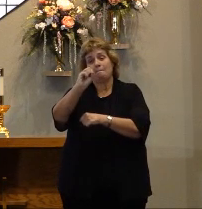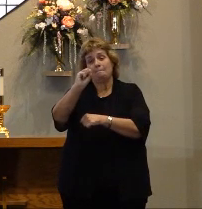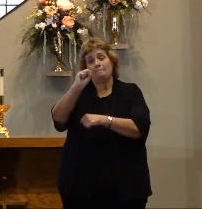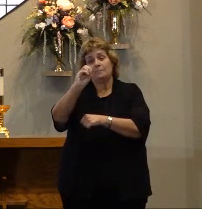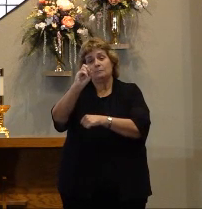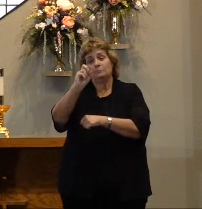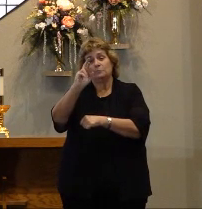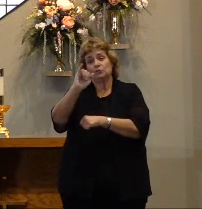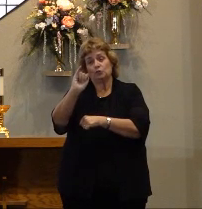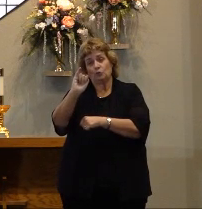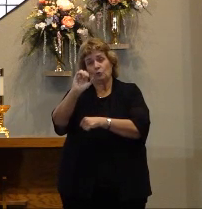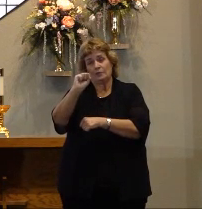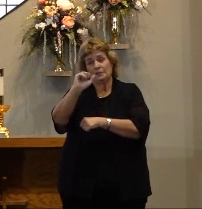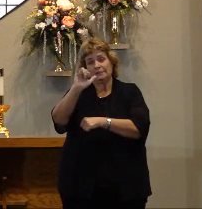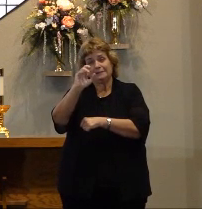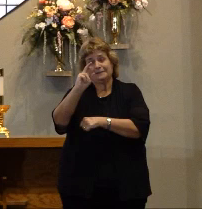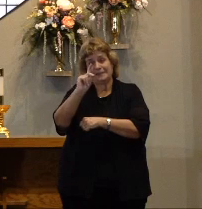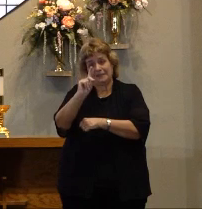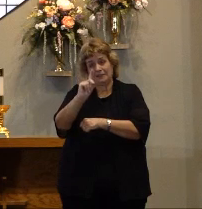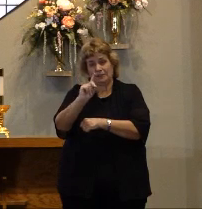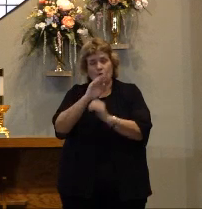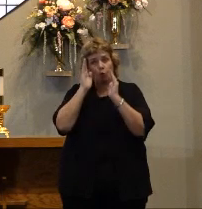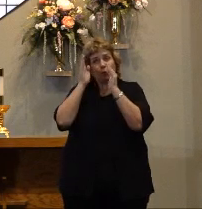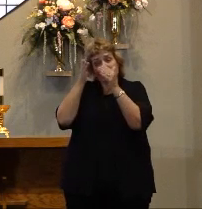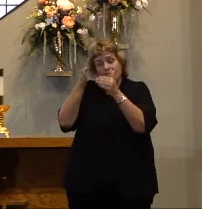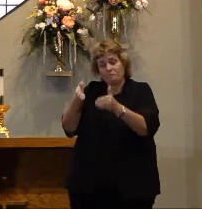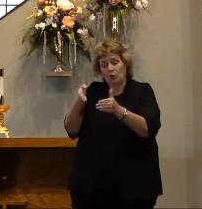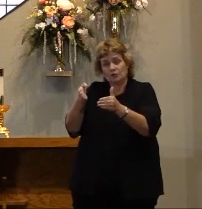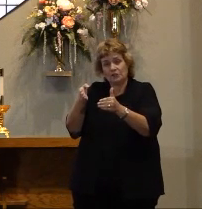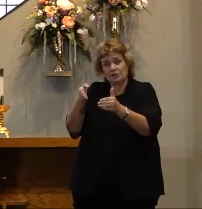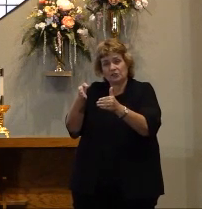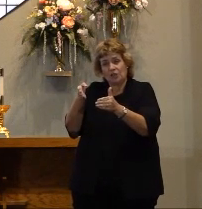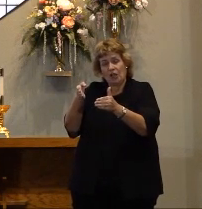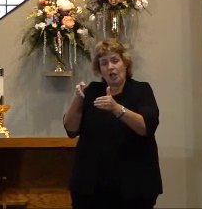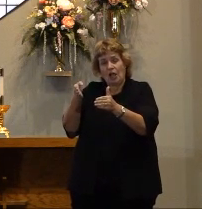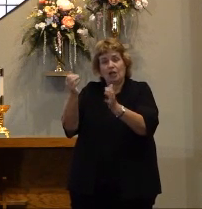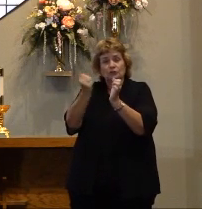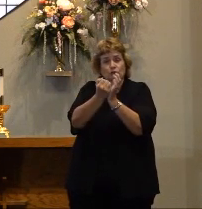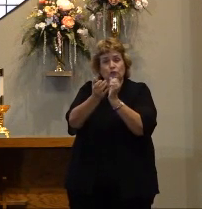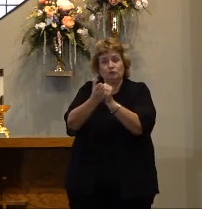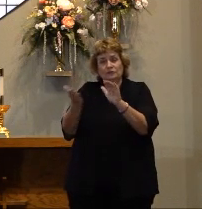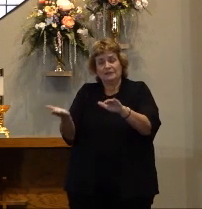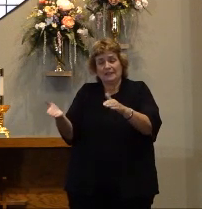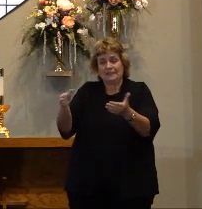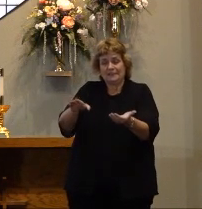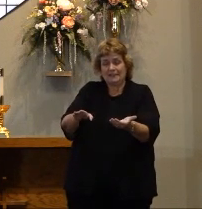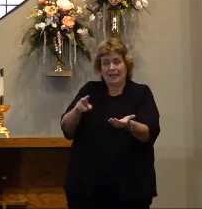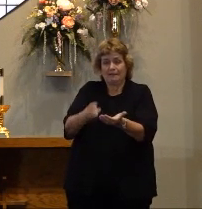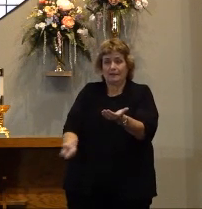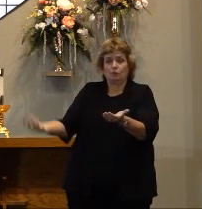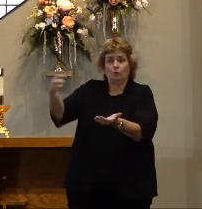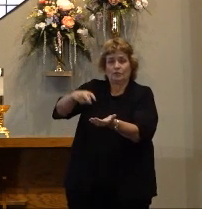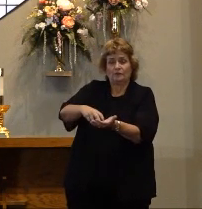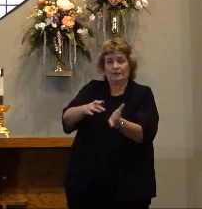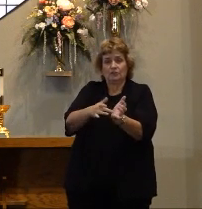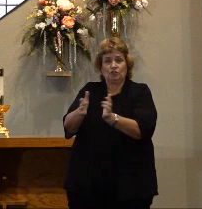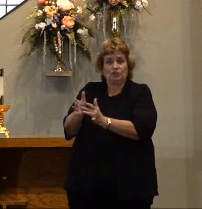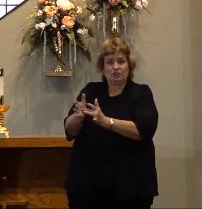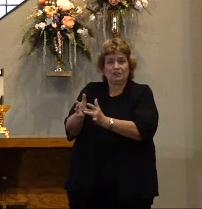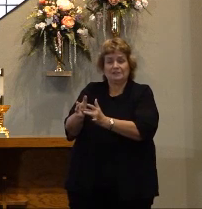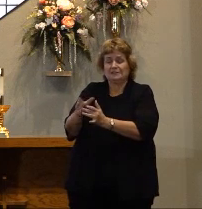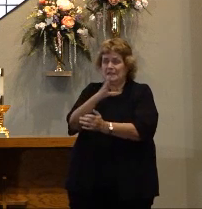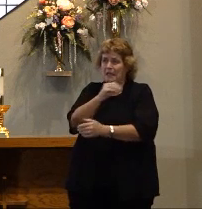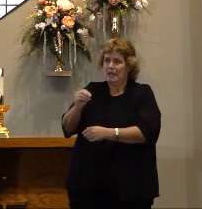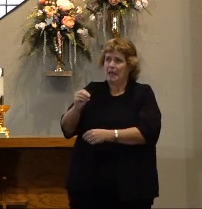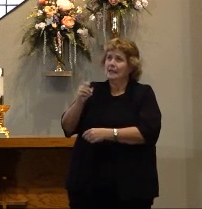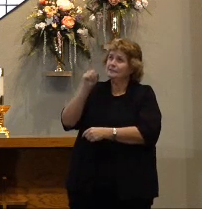focus on the death and resurrection of Jesus for the forgiveness of our sins and the source for our